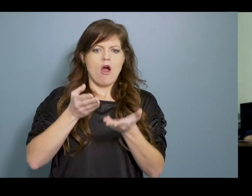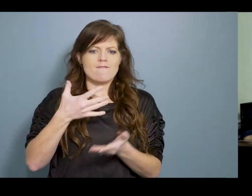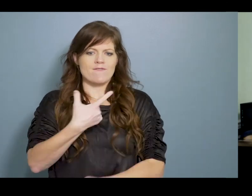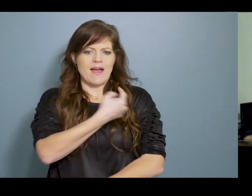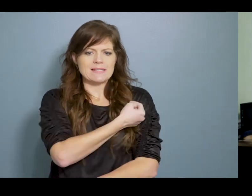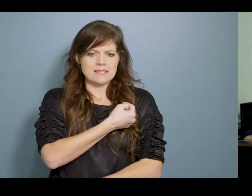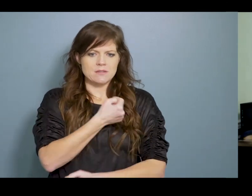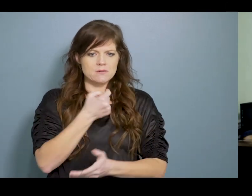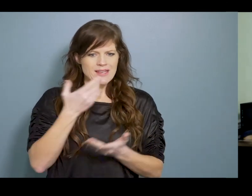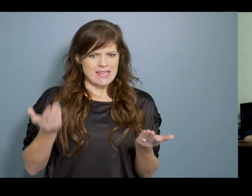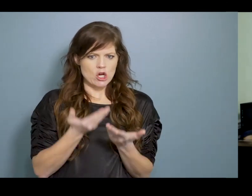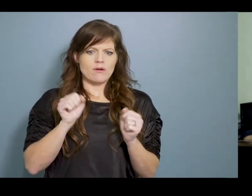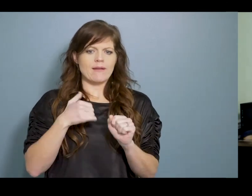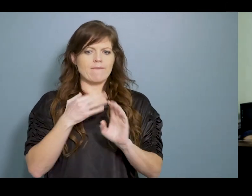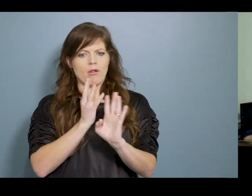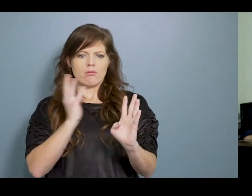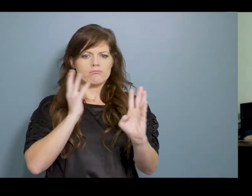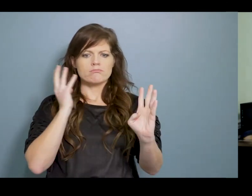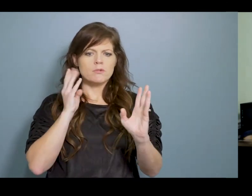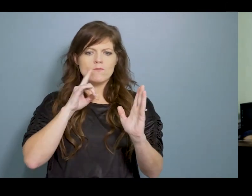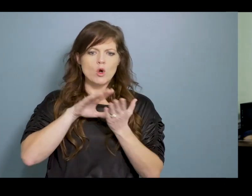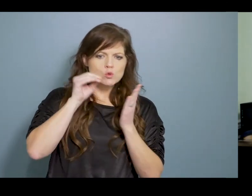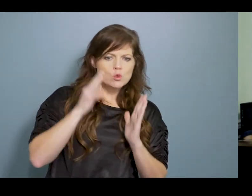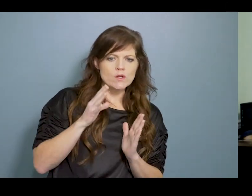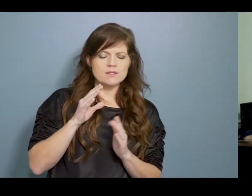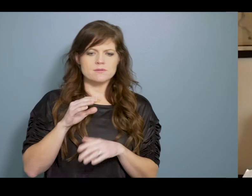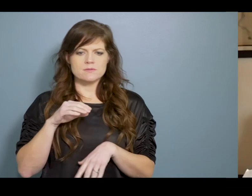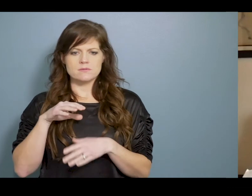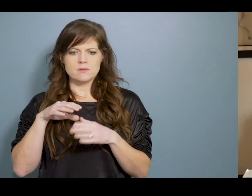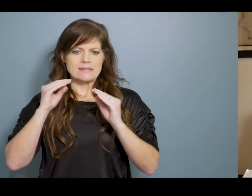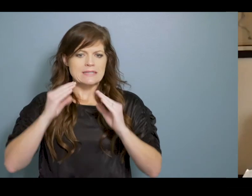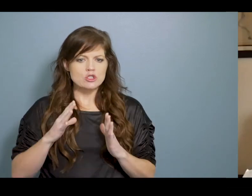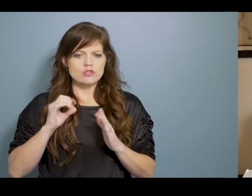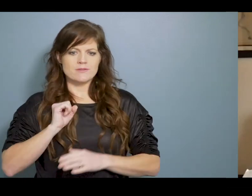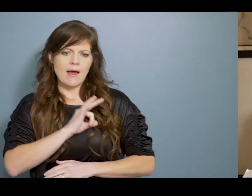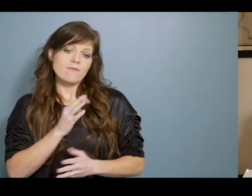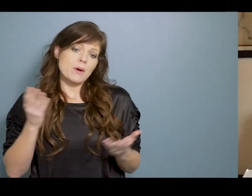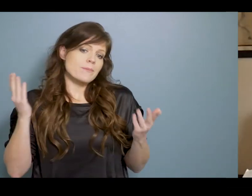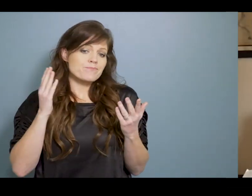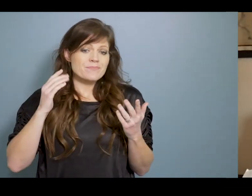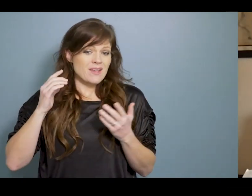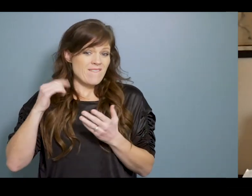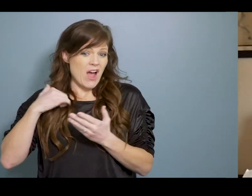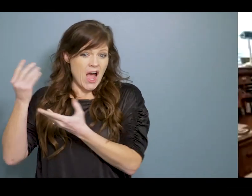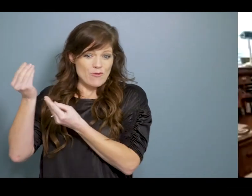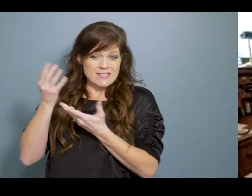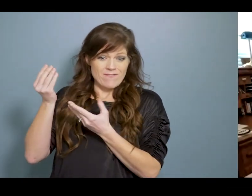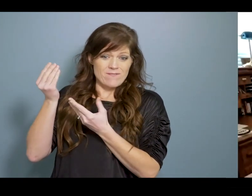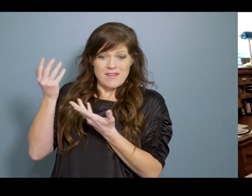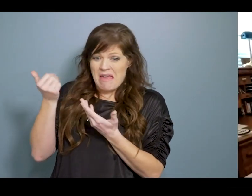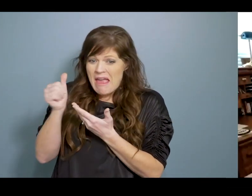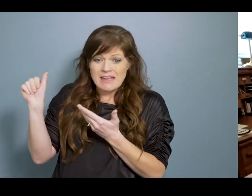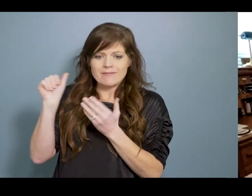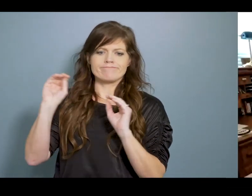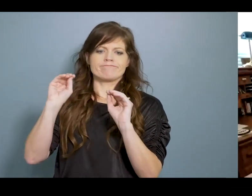I haven't received some of that clarification. President Glandon. Yeah, thanks, Ryan. I am actually on the